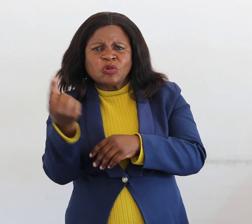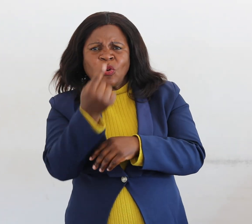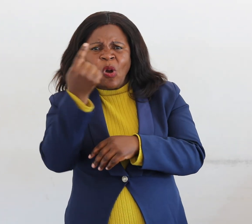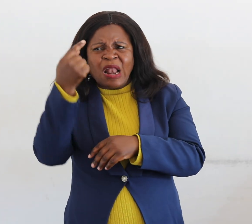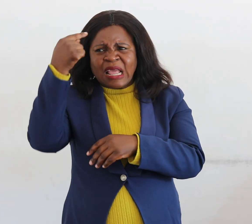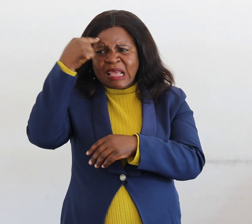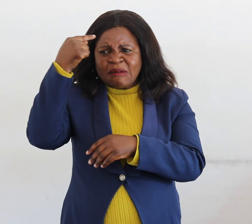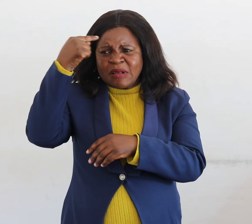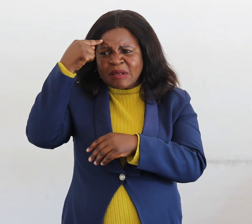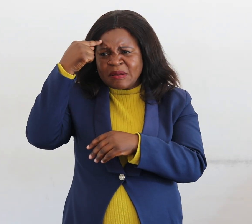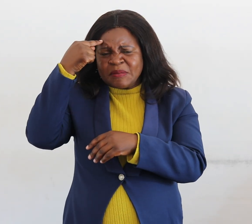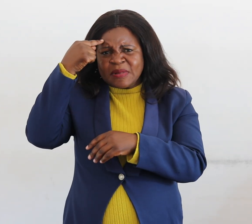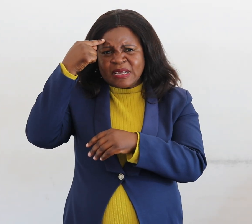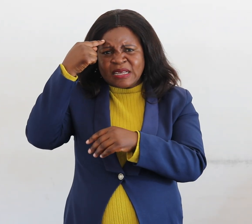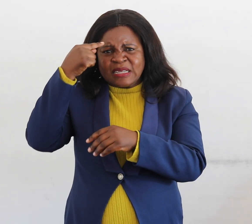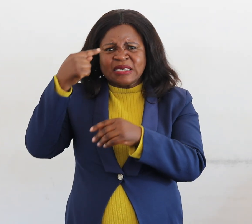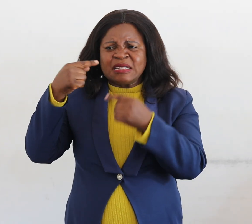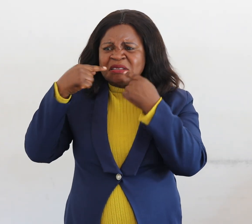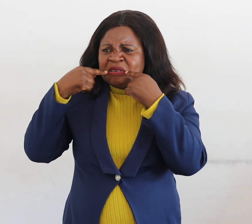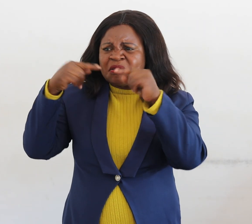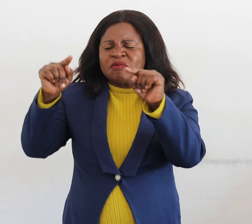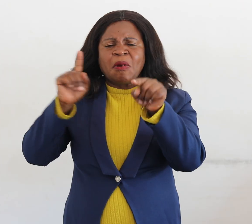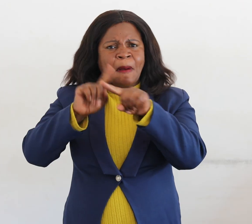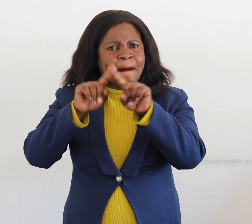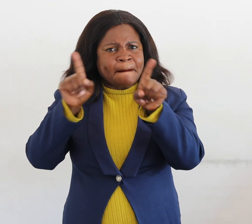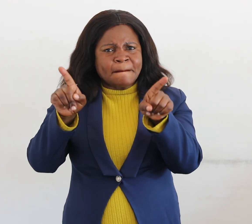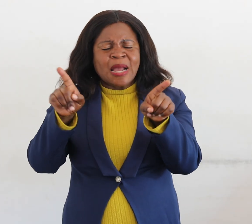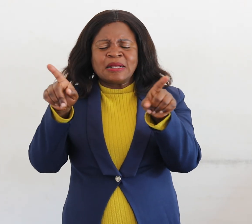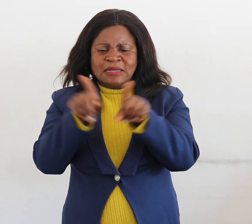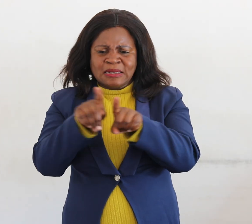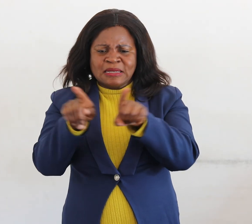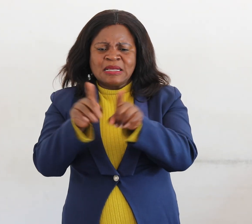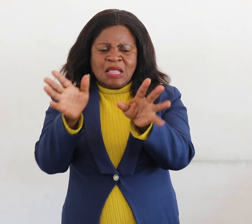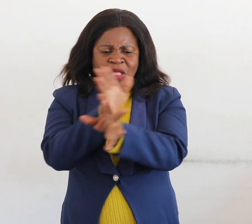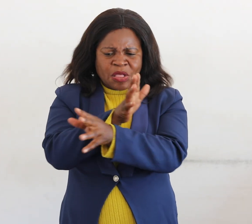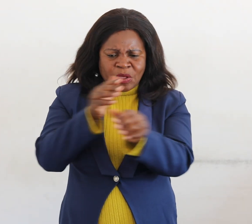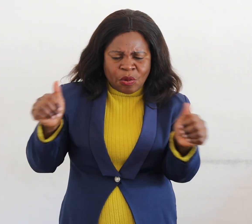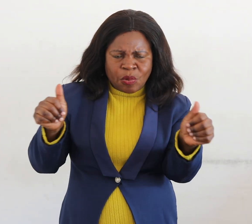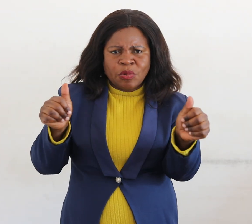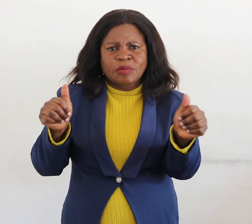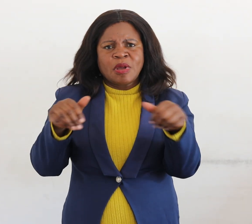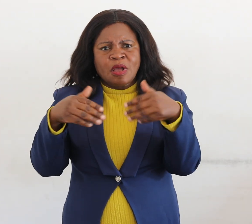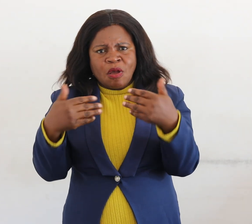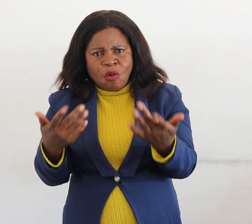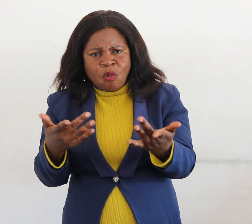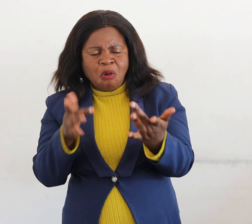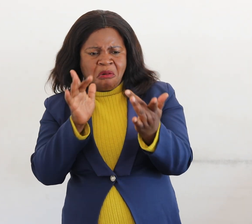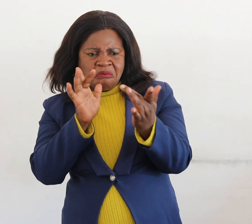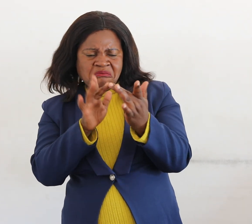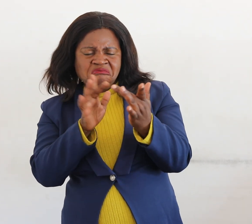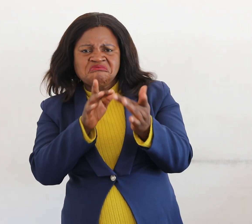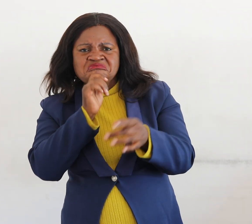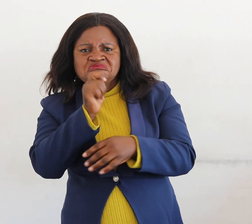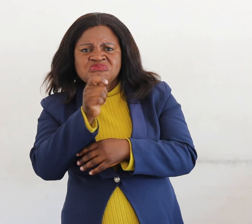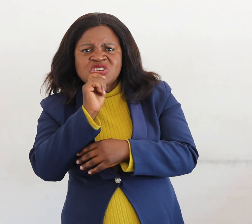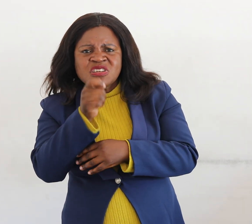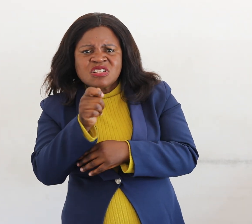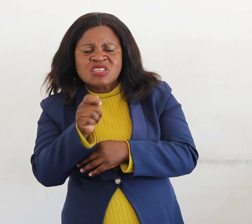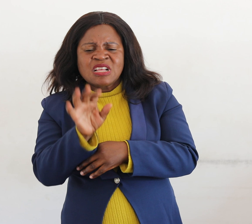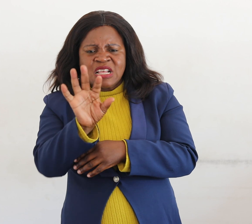Gazette, but also in newspapers or electronic media chosen by